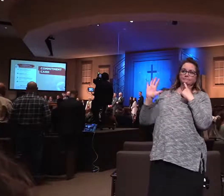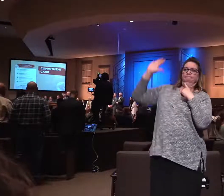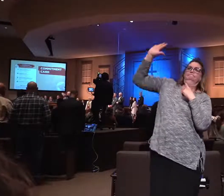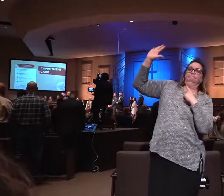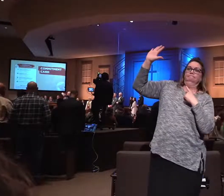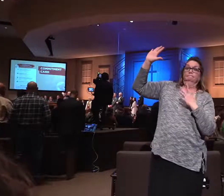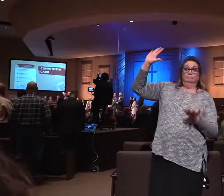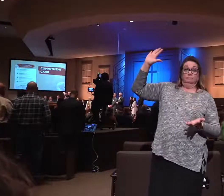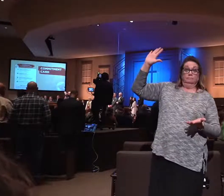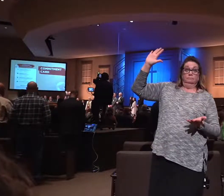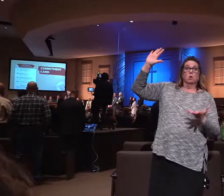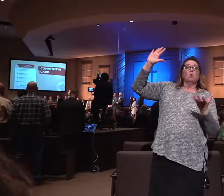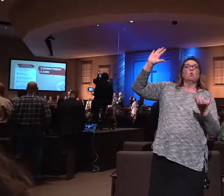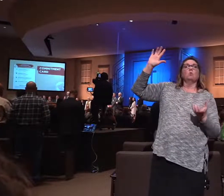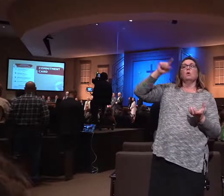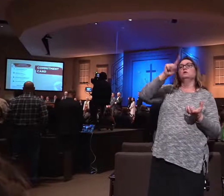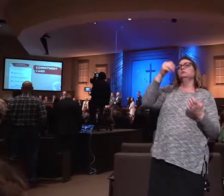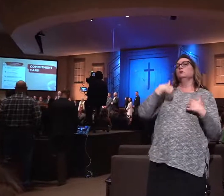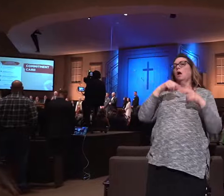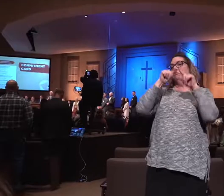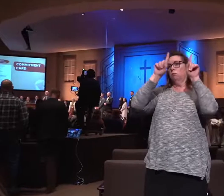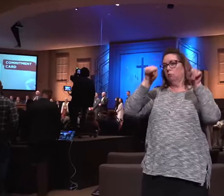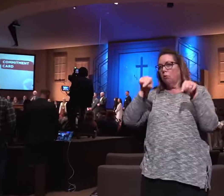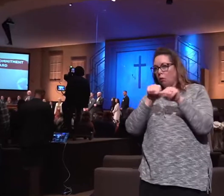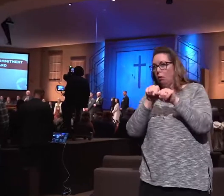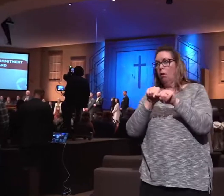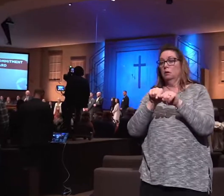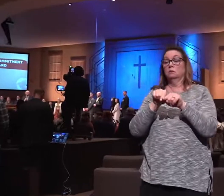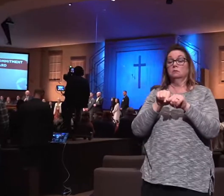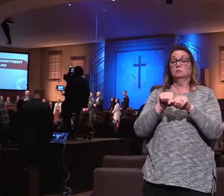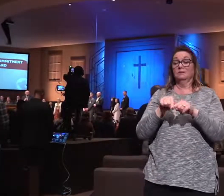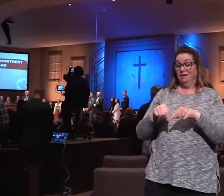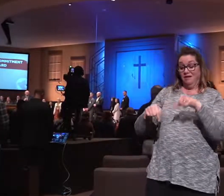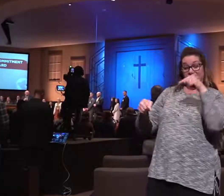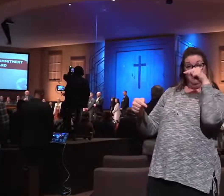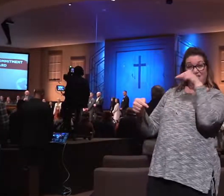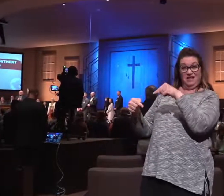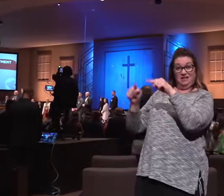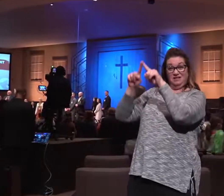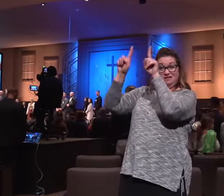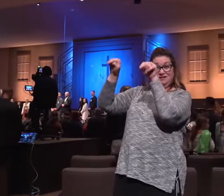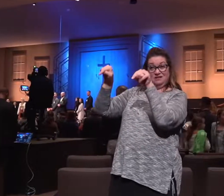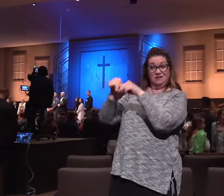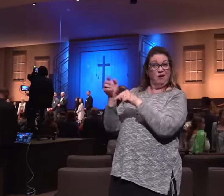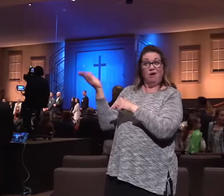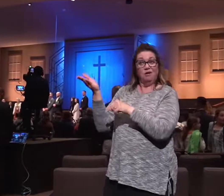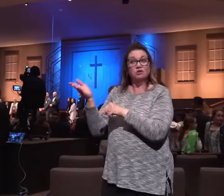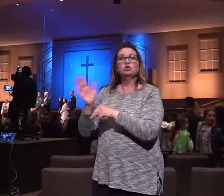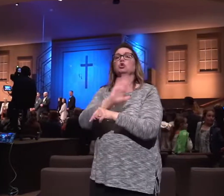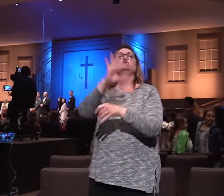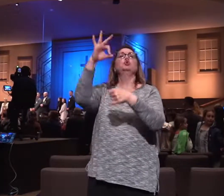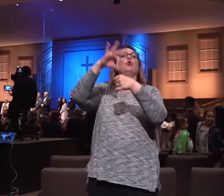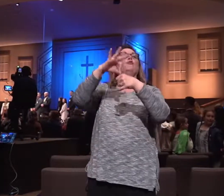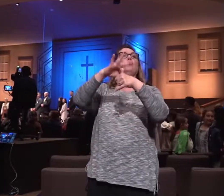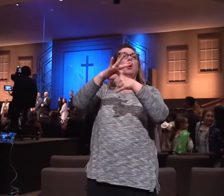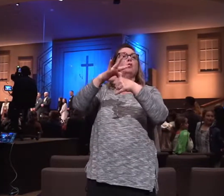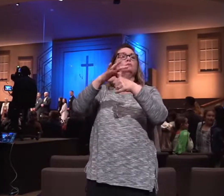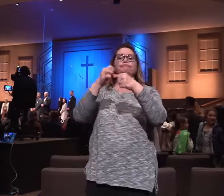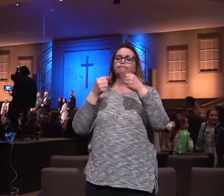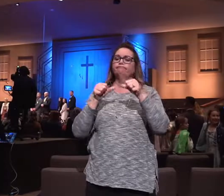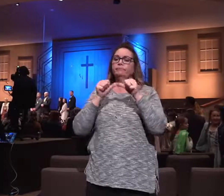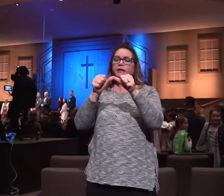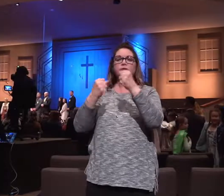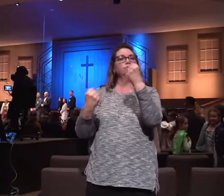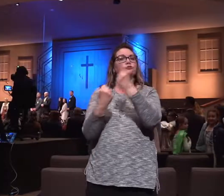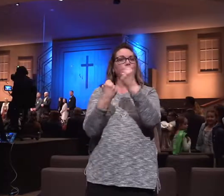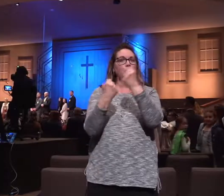missed you. We want to get these out. We want to cast a vote tonight for worldwide evangelization. Up in the balcony, do you